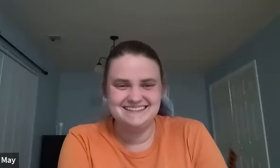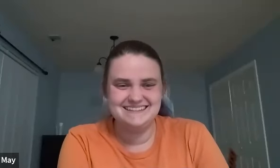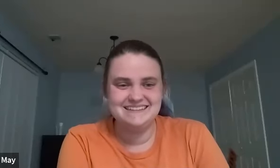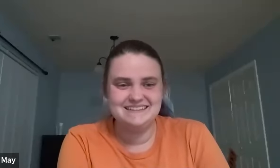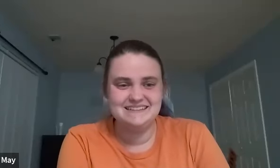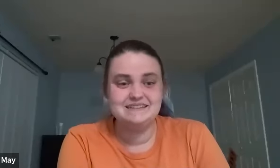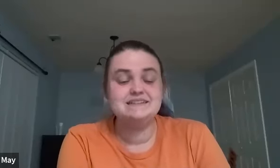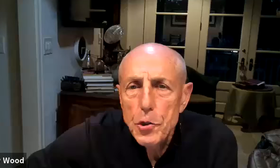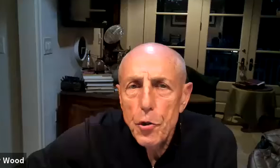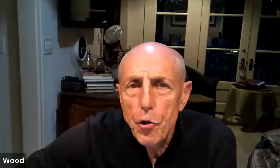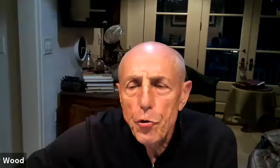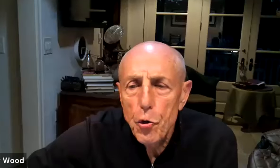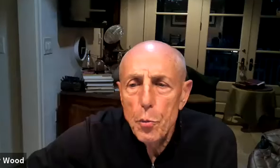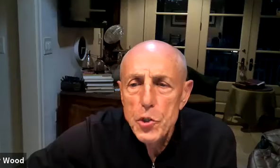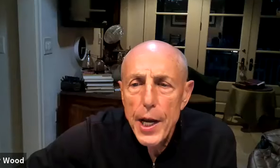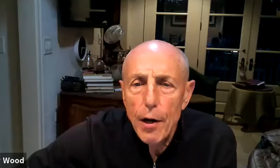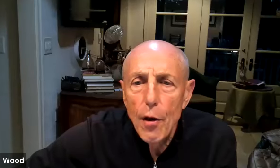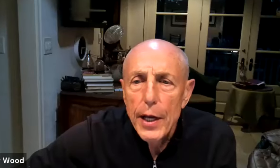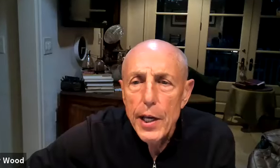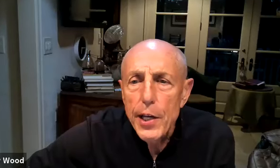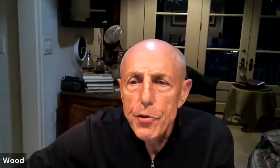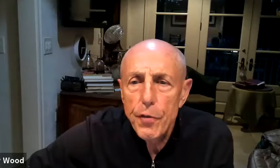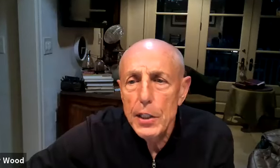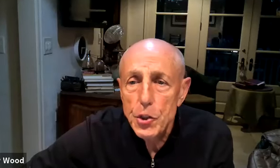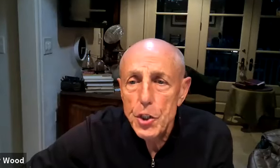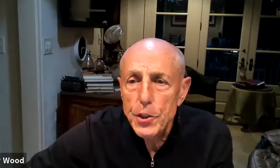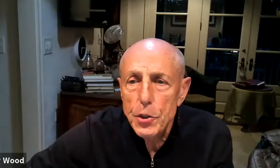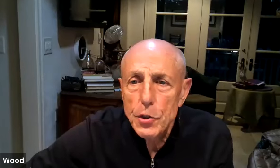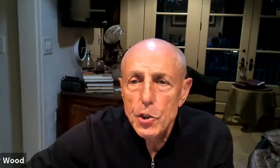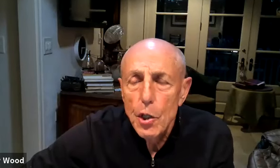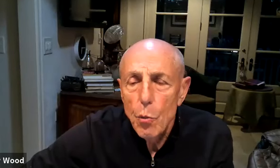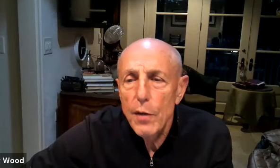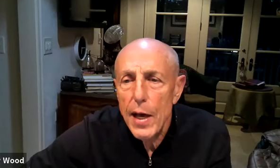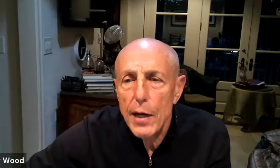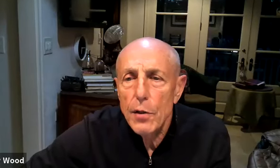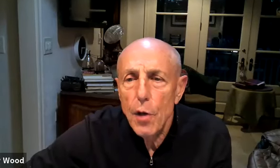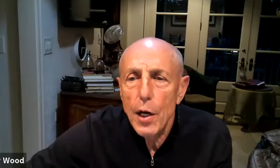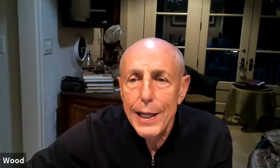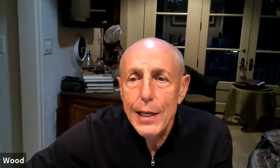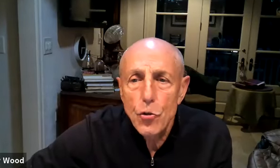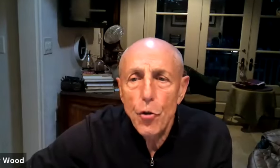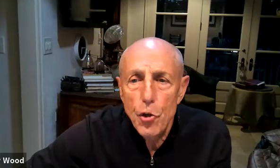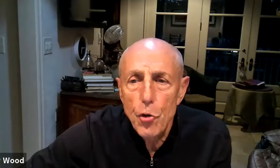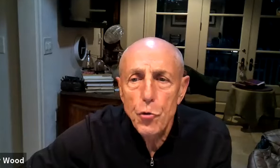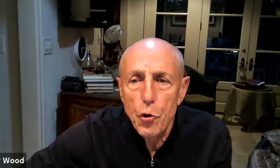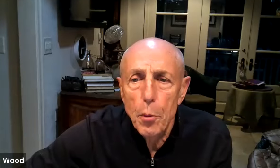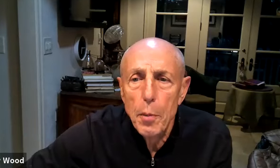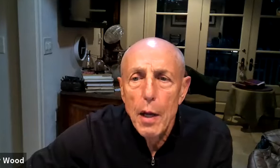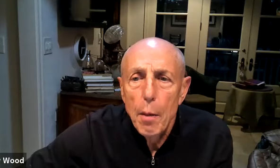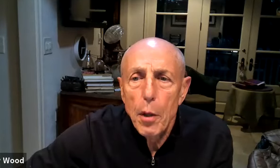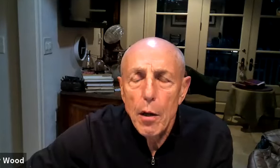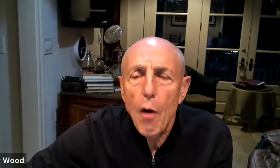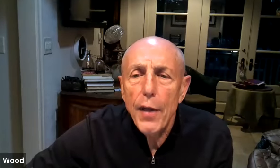Katie, you mentioned the YouTube channel. Each of these sessions, we've had a link to the YouTube, but are they